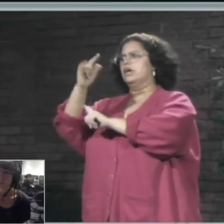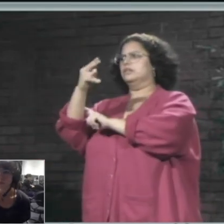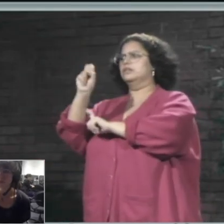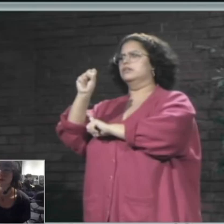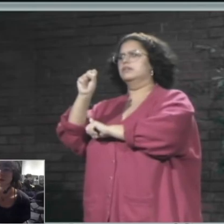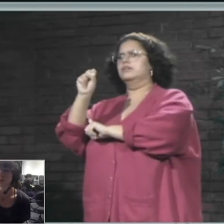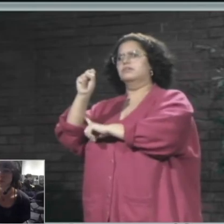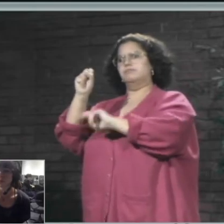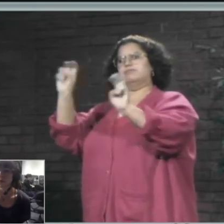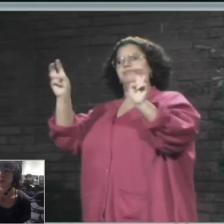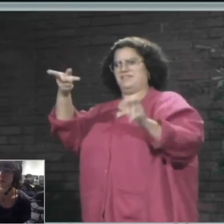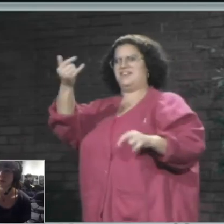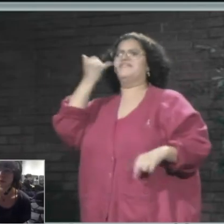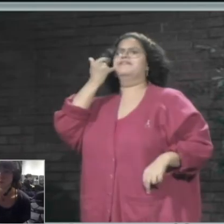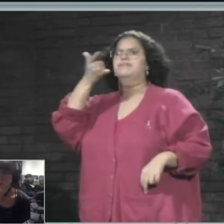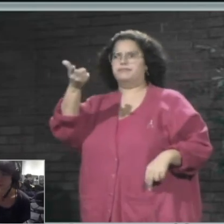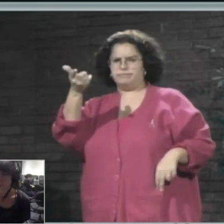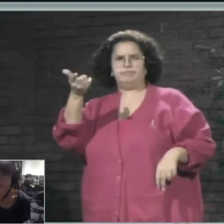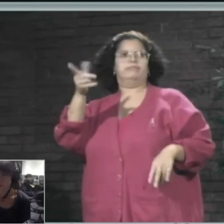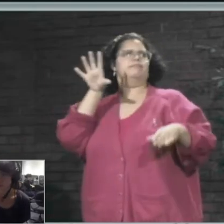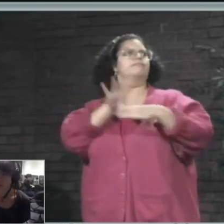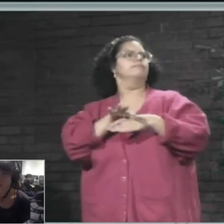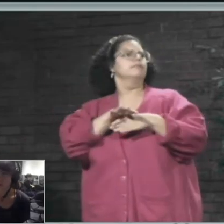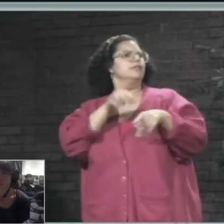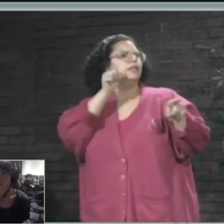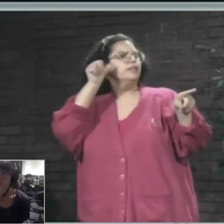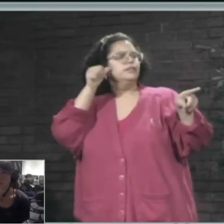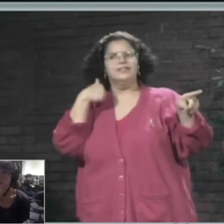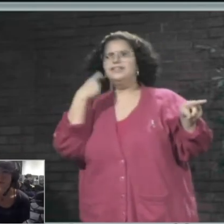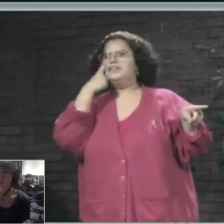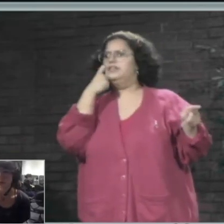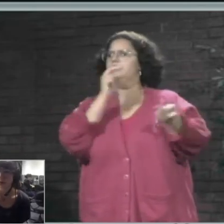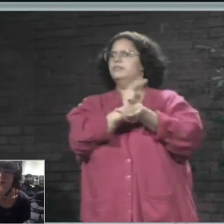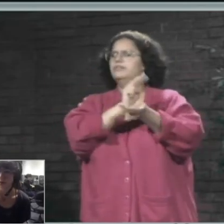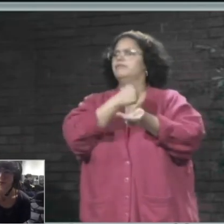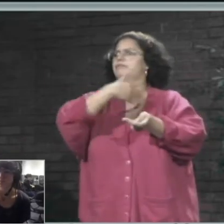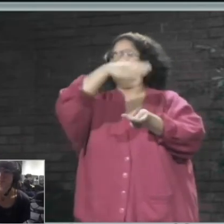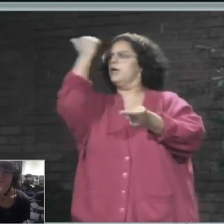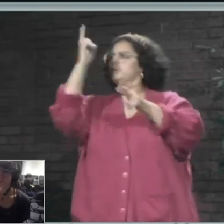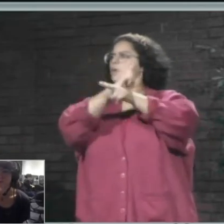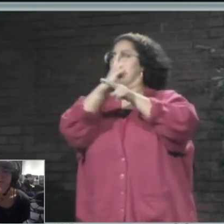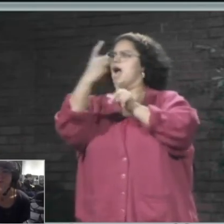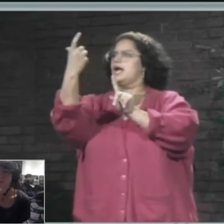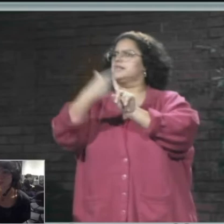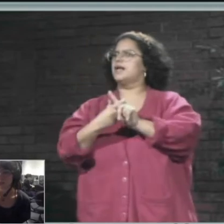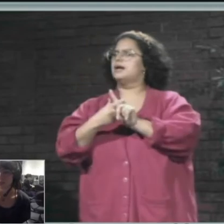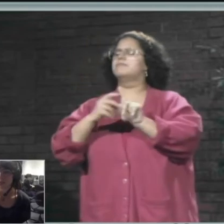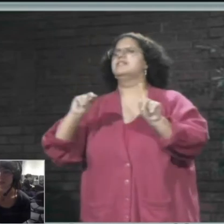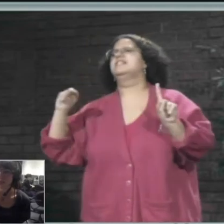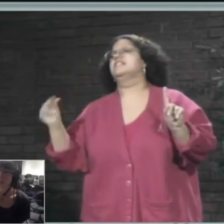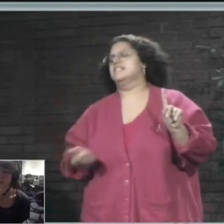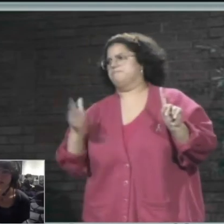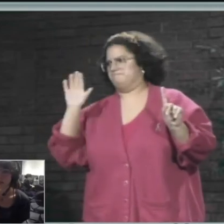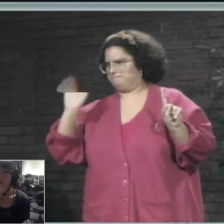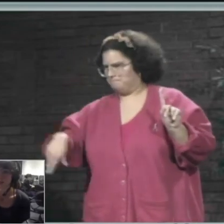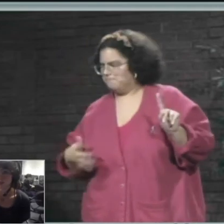So right now I want to move on to the warning signs of if you recently slept with someone and you forgot to